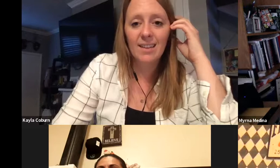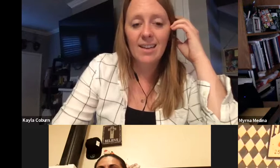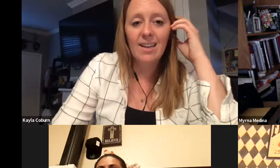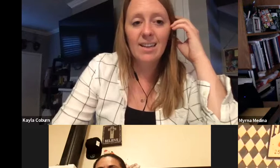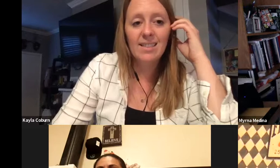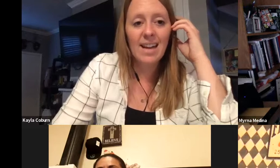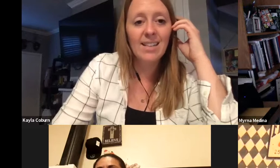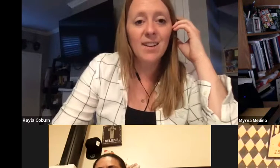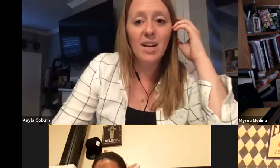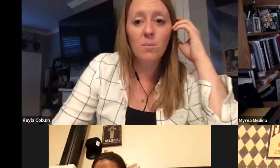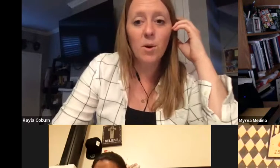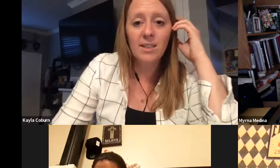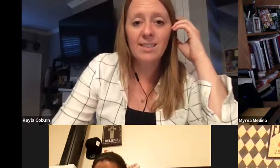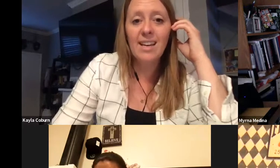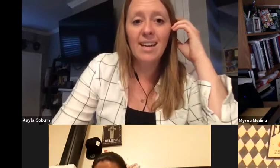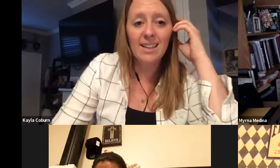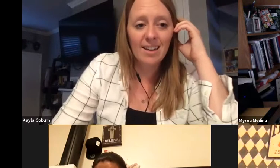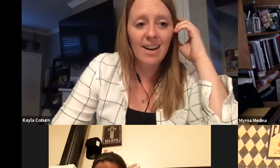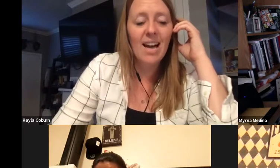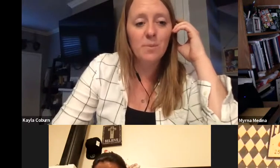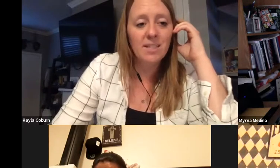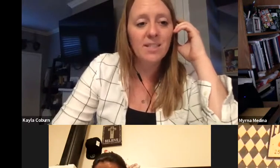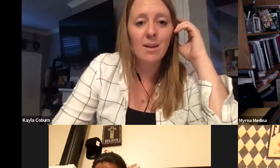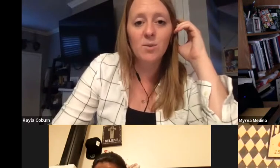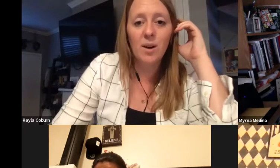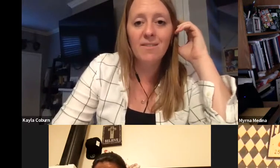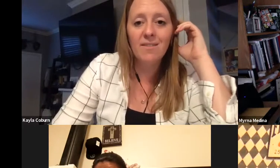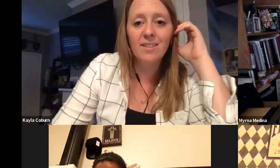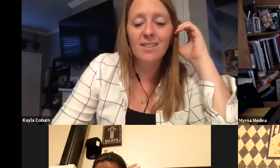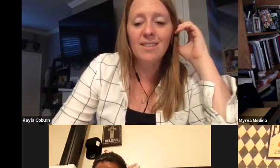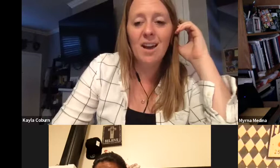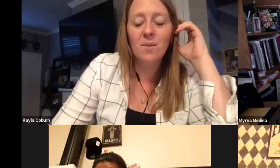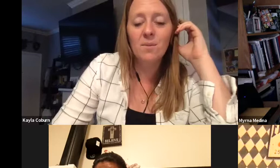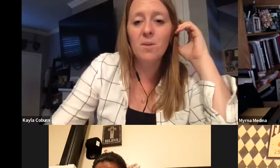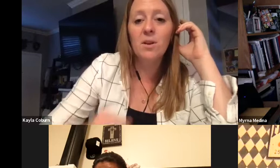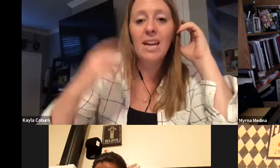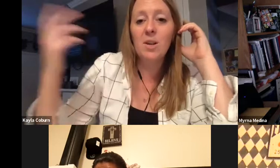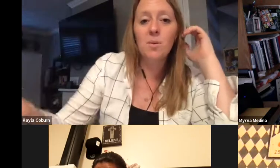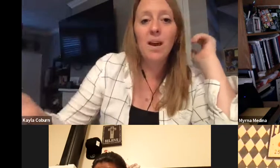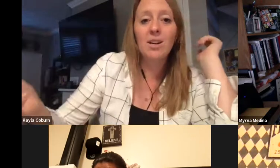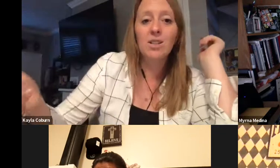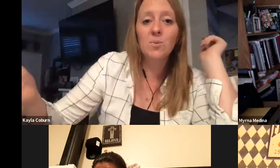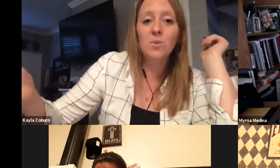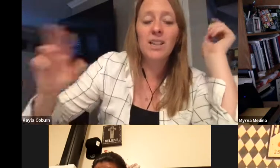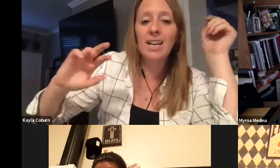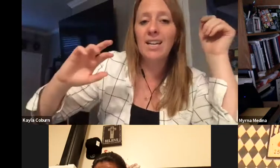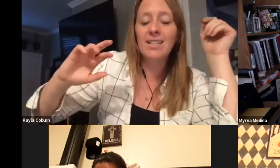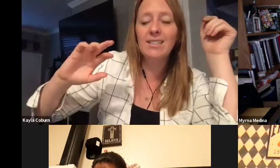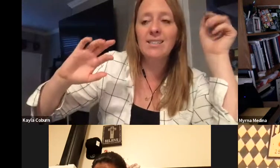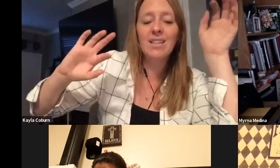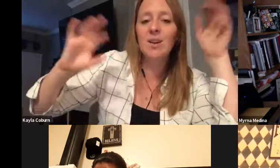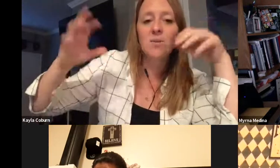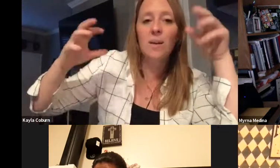Because that is very important and there has been times where I've communicated with parents where